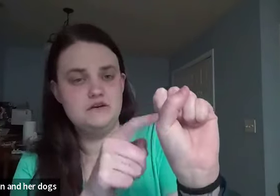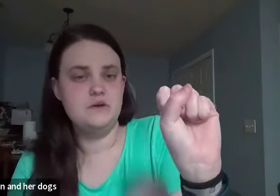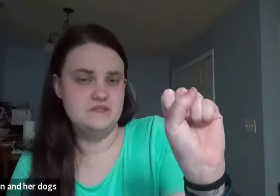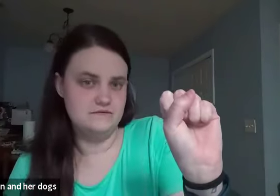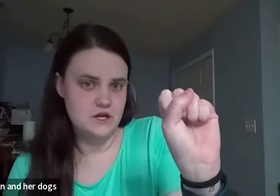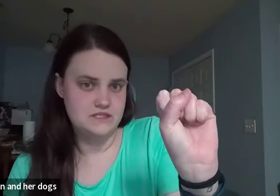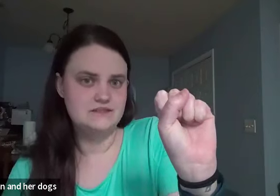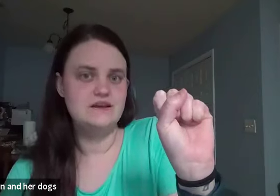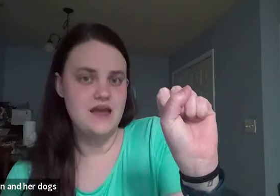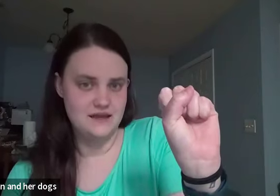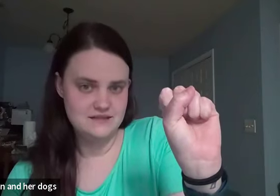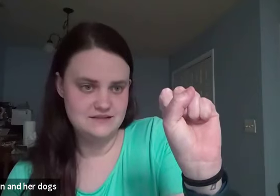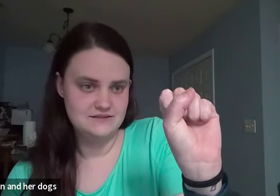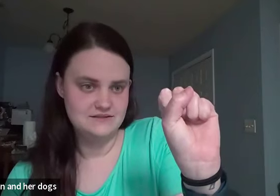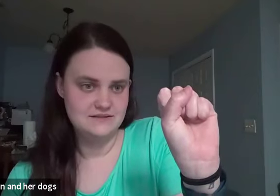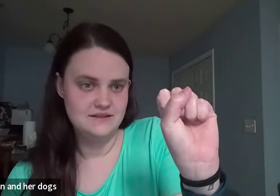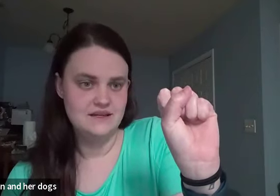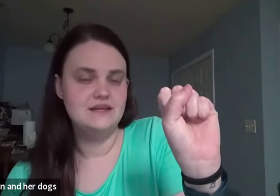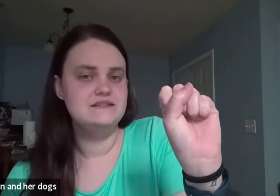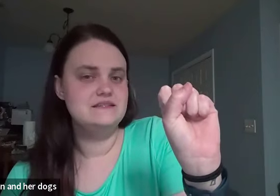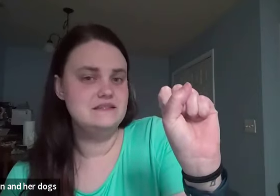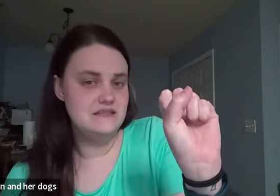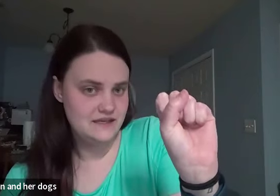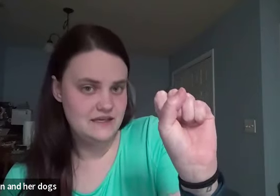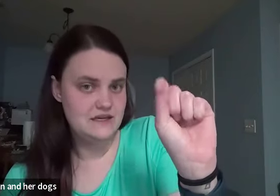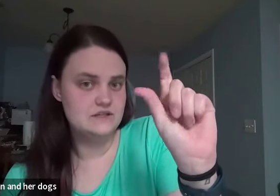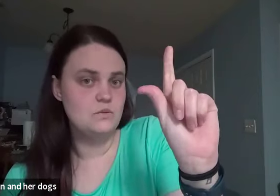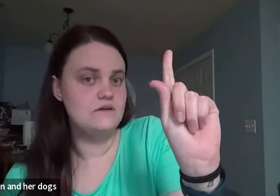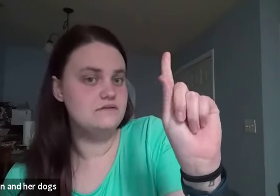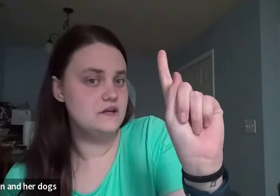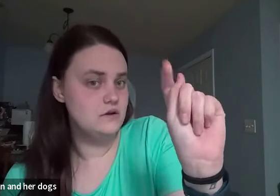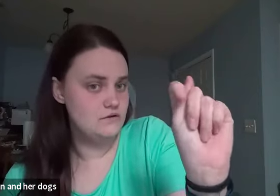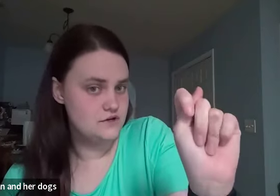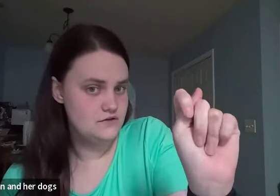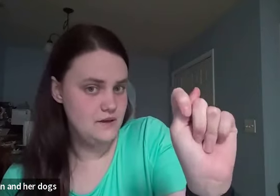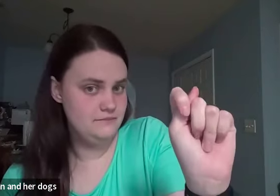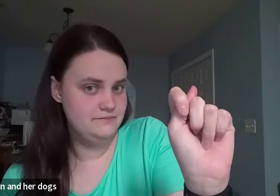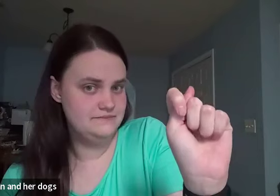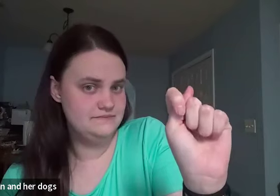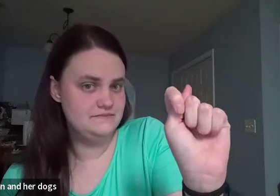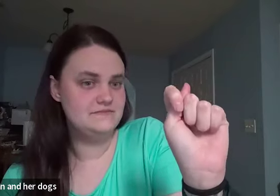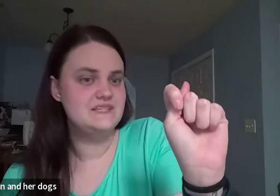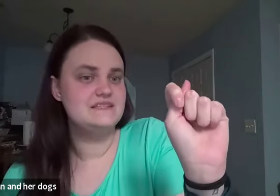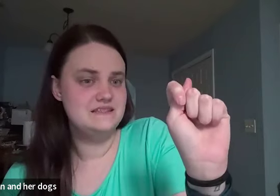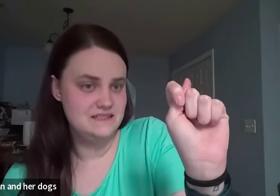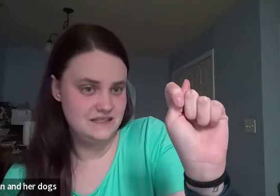your thumb's in front. S. T is one finger over your thumb.